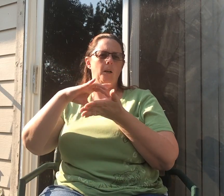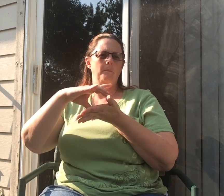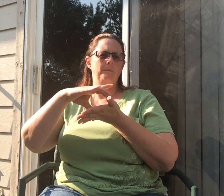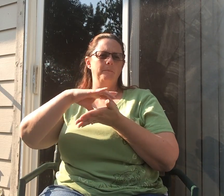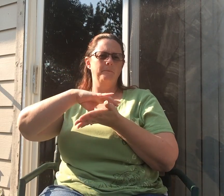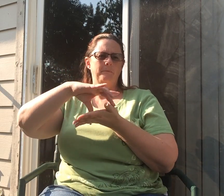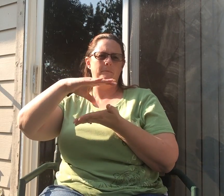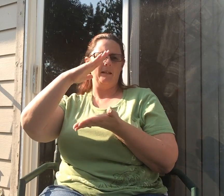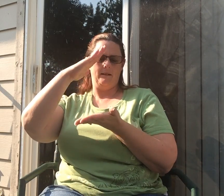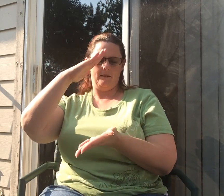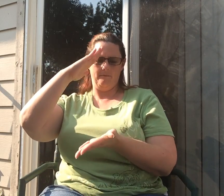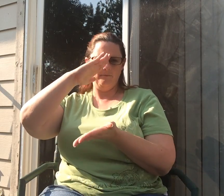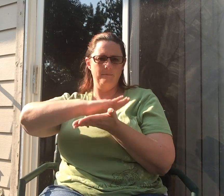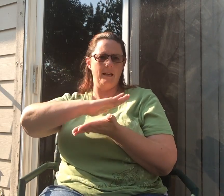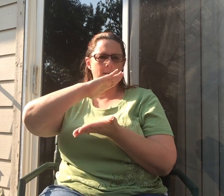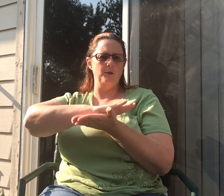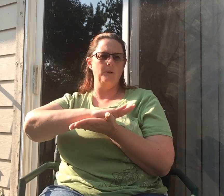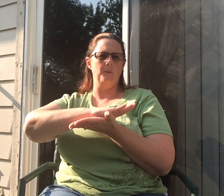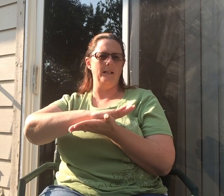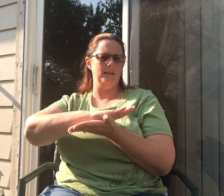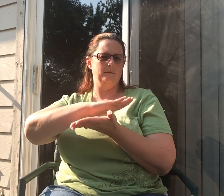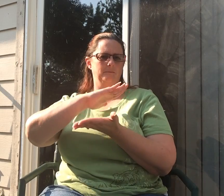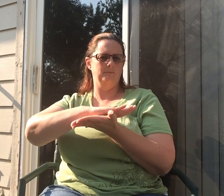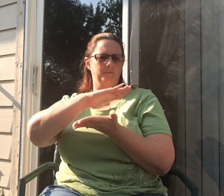palm, and you do it twice.